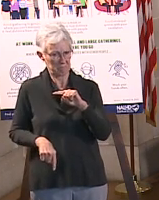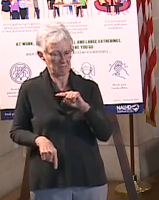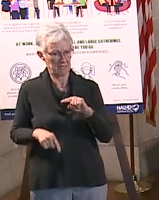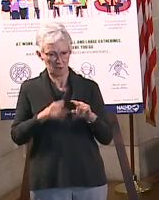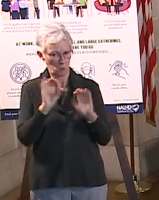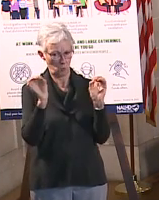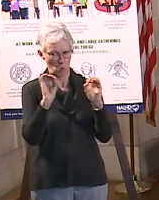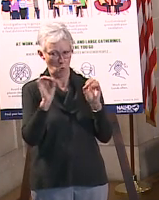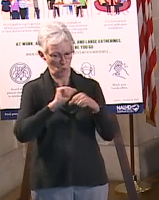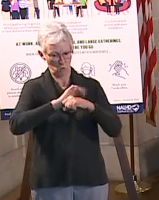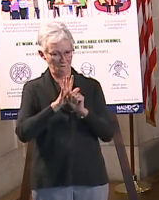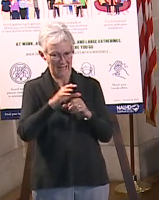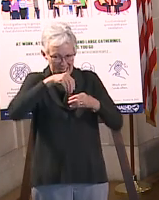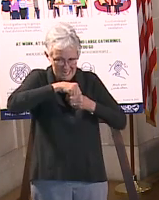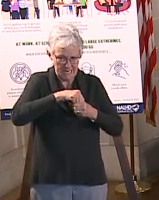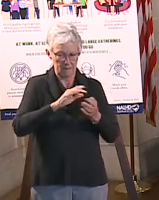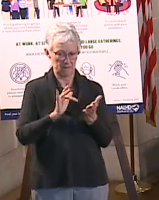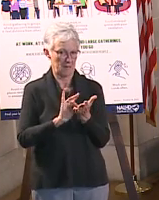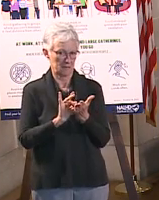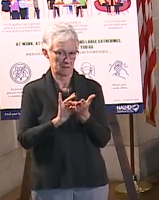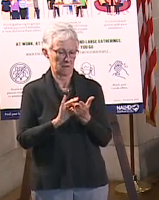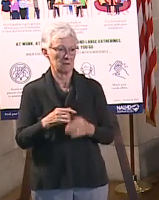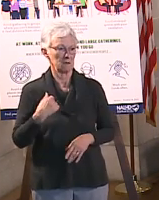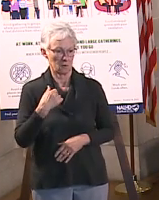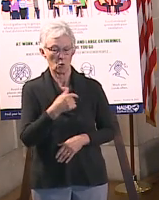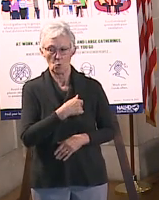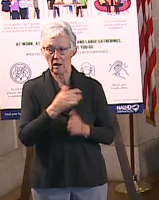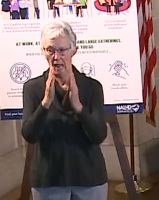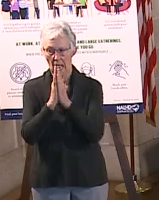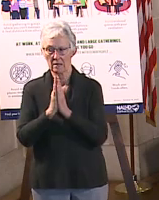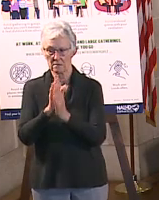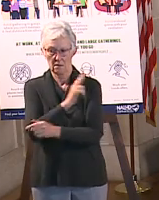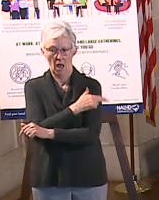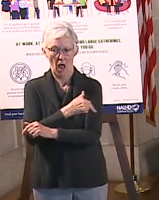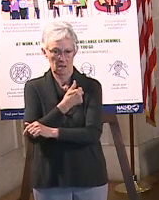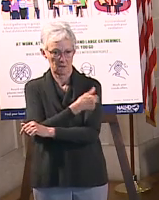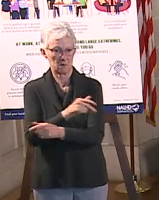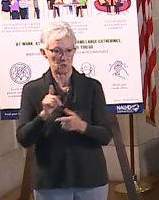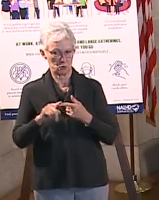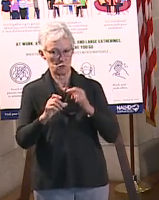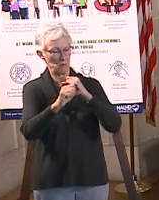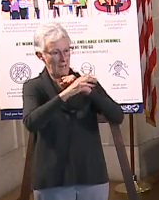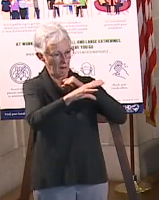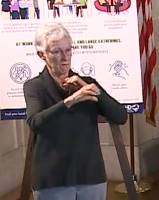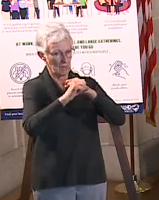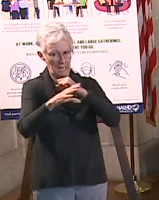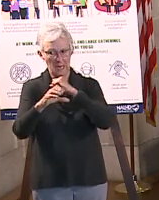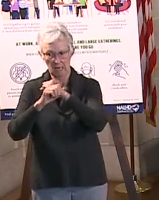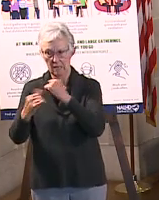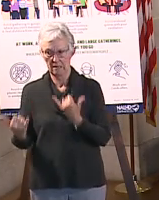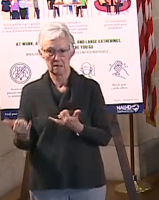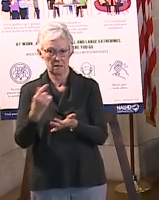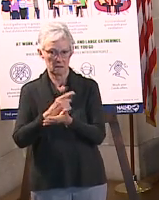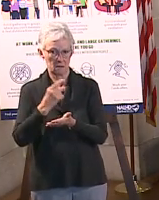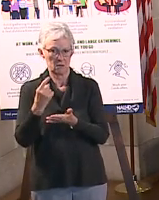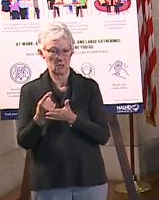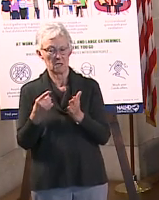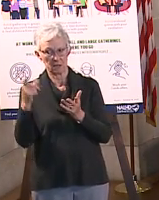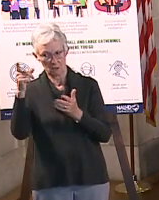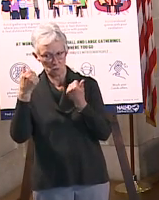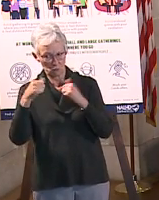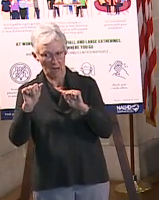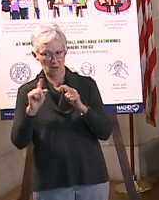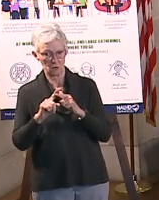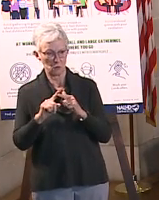soliciting the help of our hospitals to be able to do communication out there. They've done a great job, even just this week, trying to show that people are getting the vaccines.